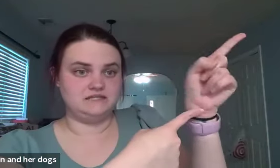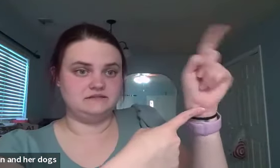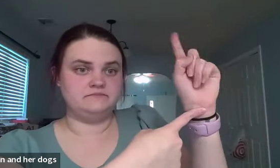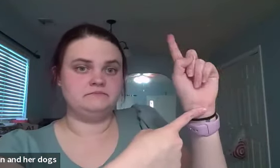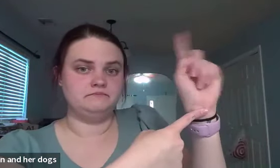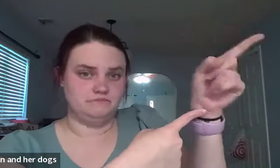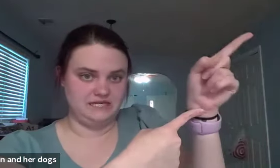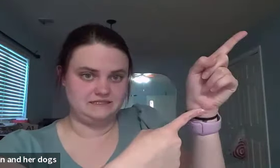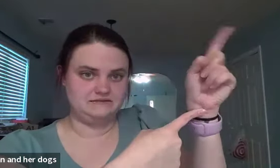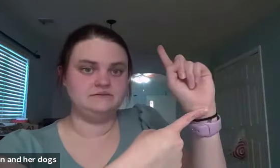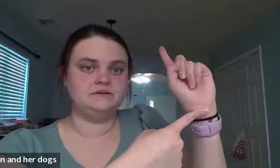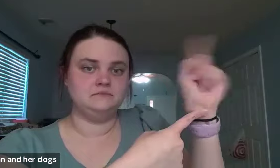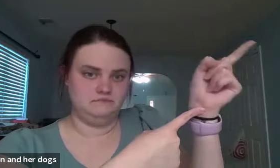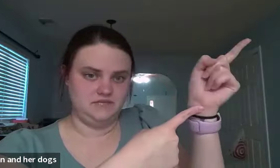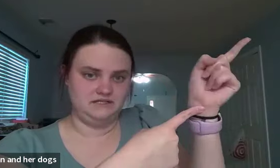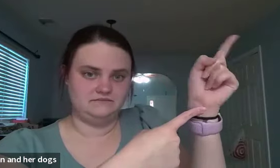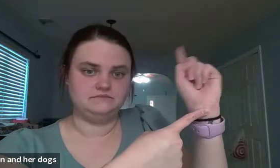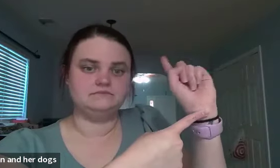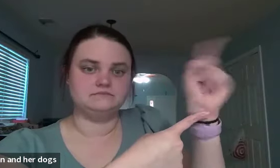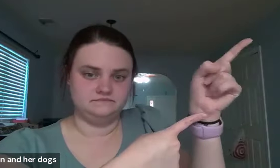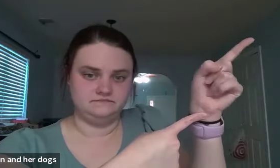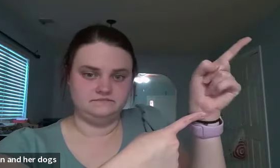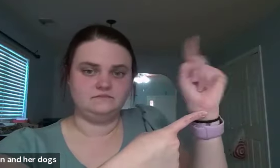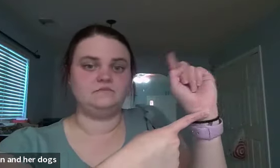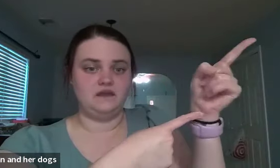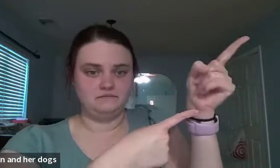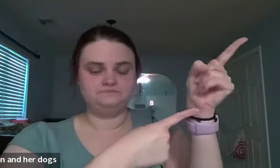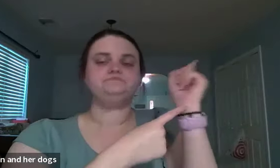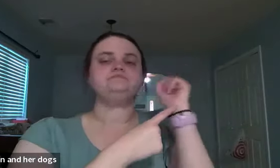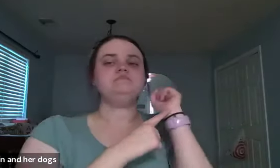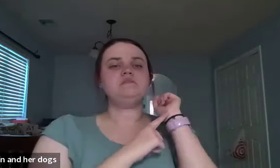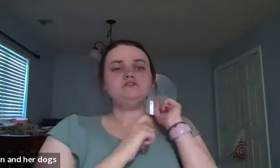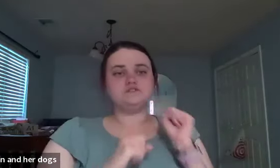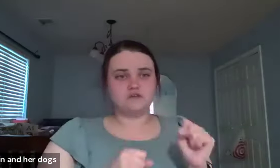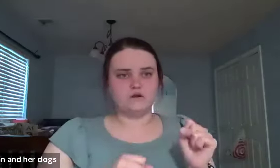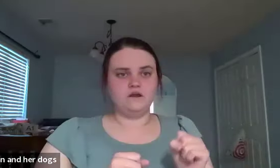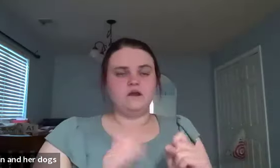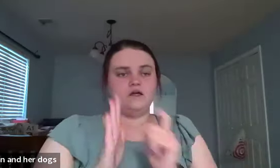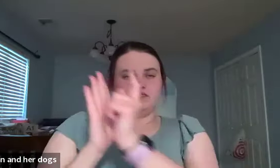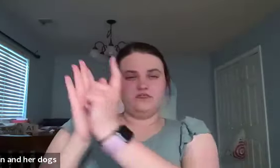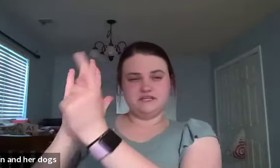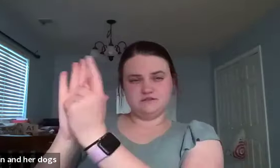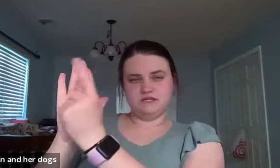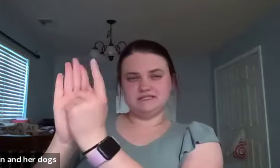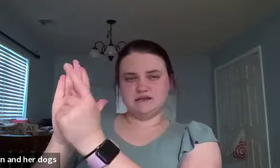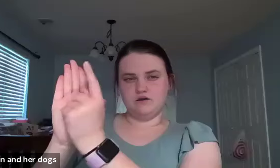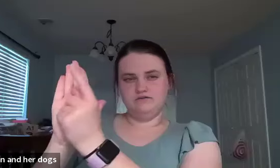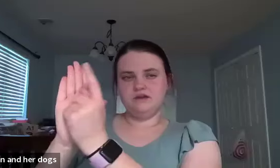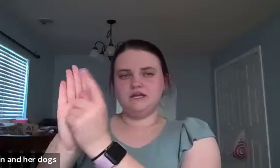minute, minute, minute. Okay. So this one itself